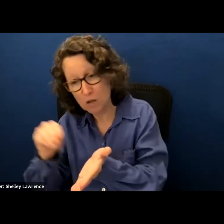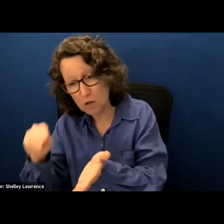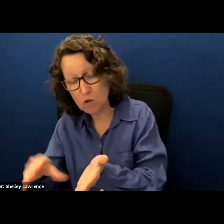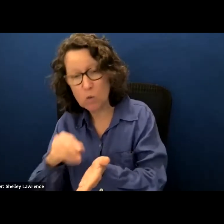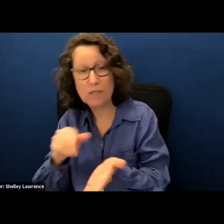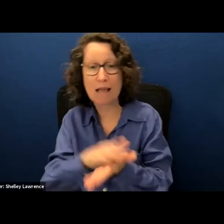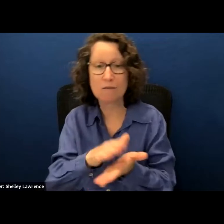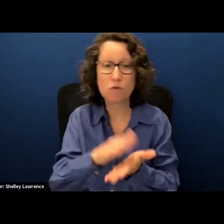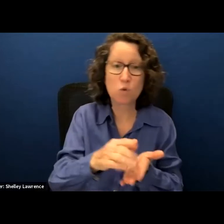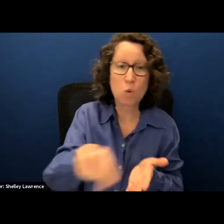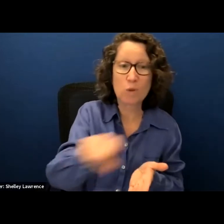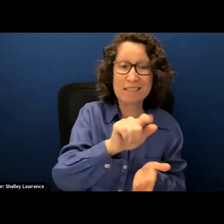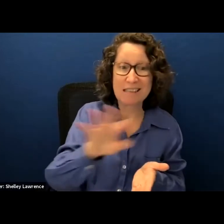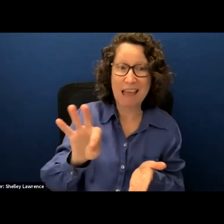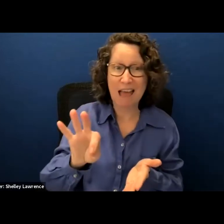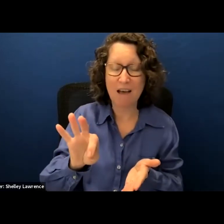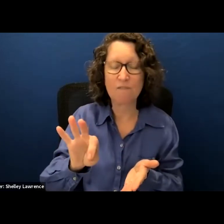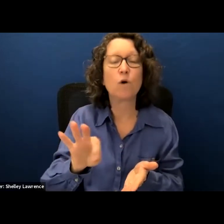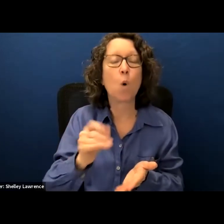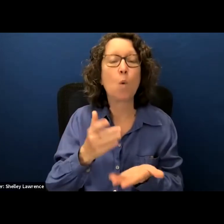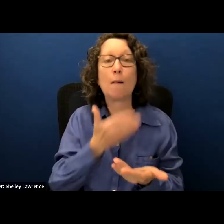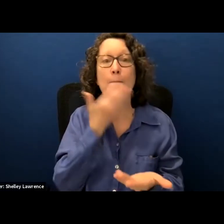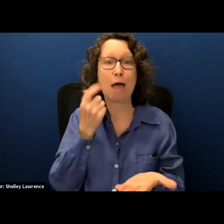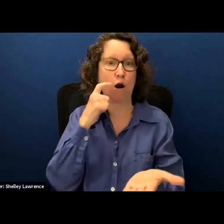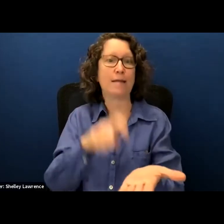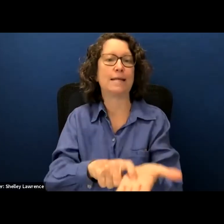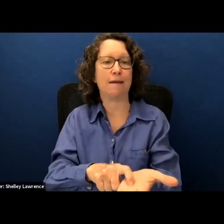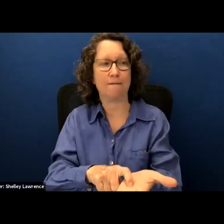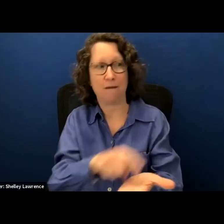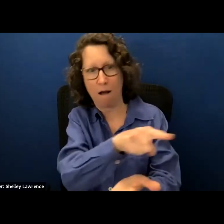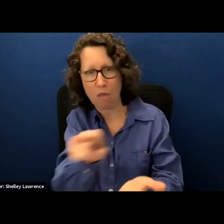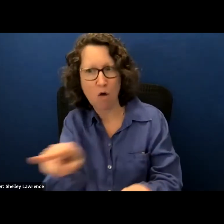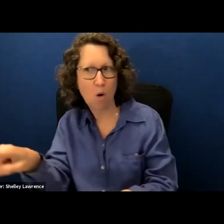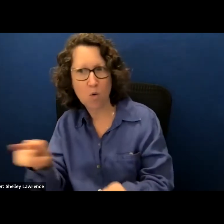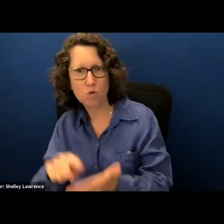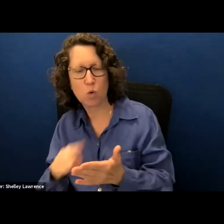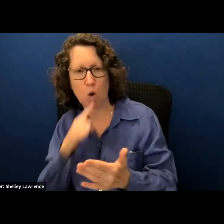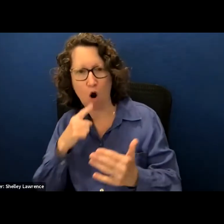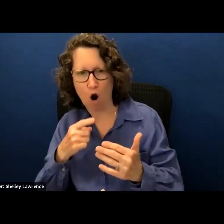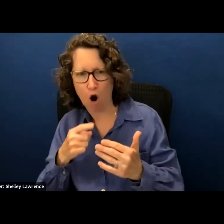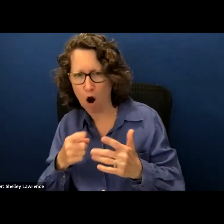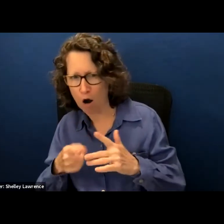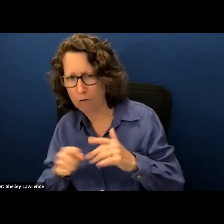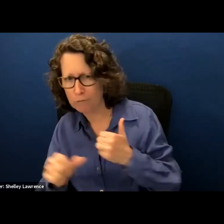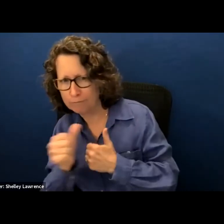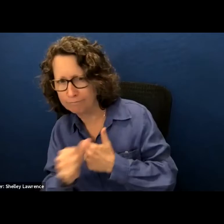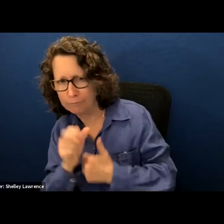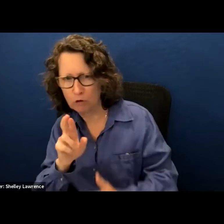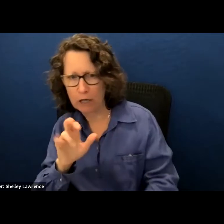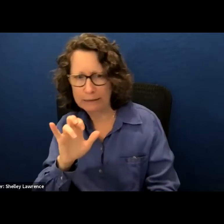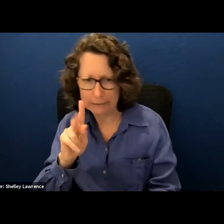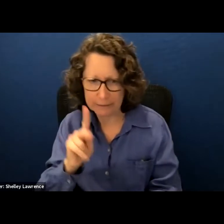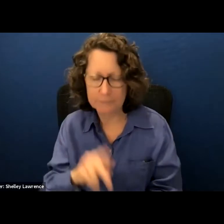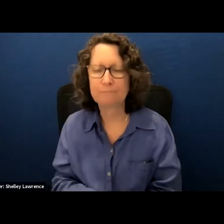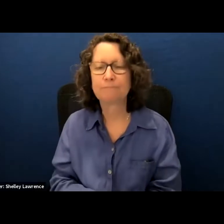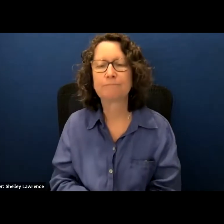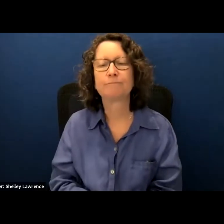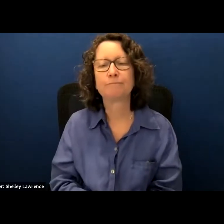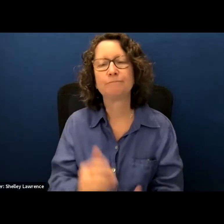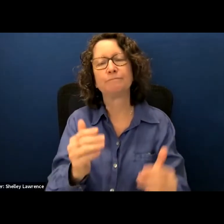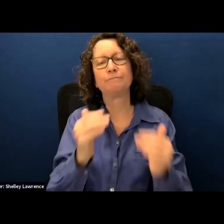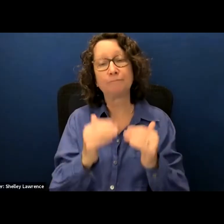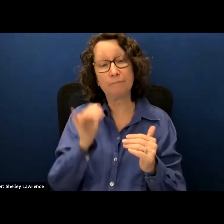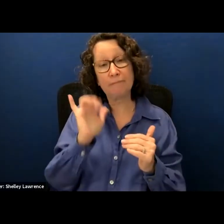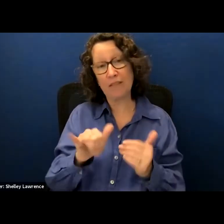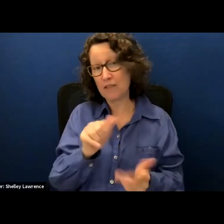school personnel will result in better identification of those who are at risk. In addition,